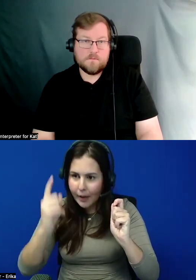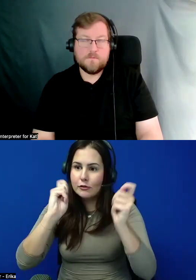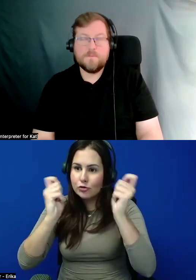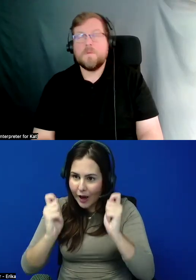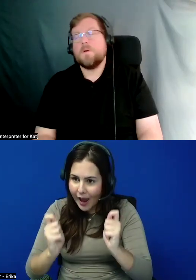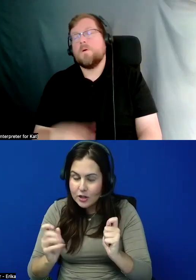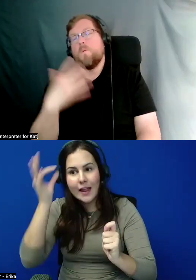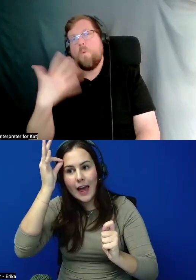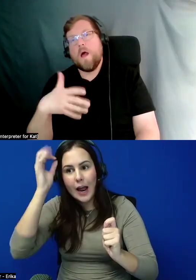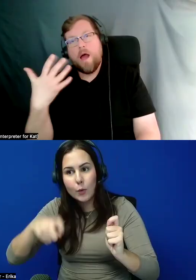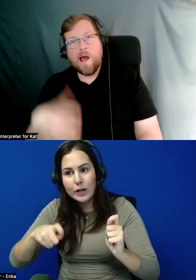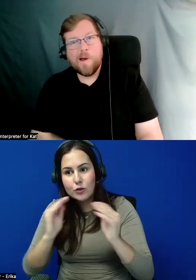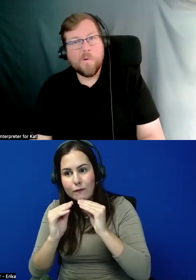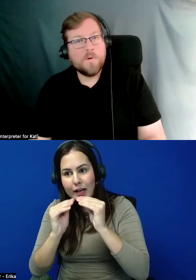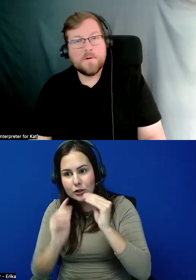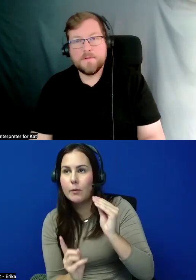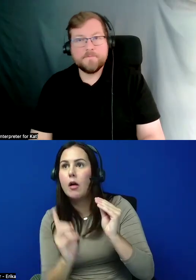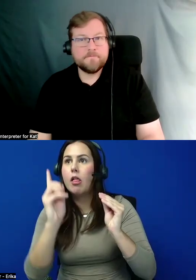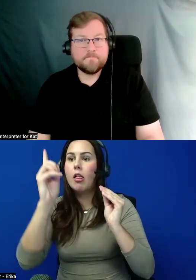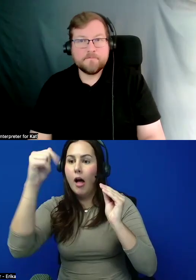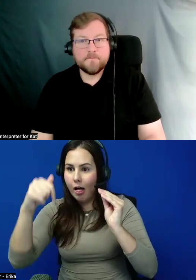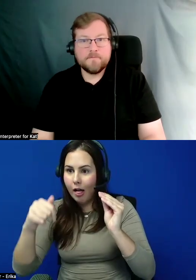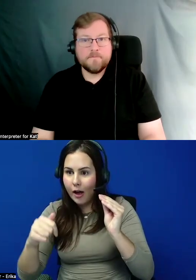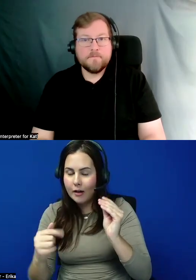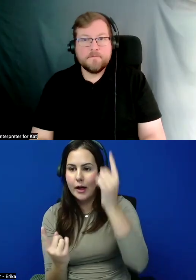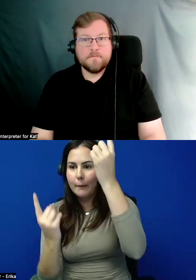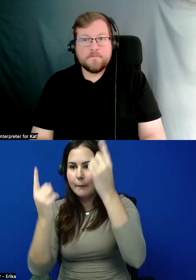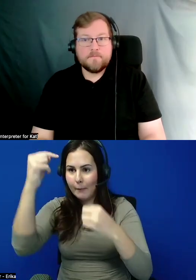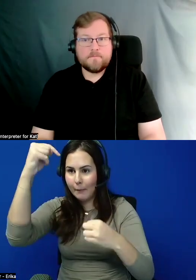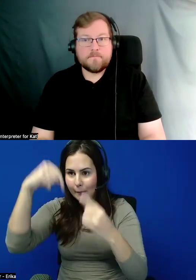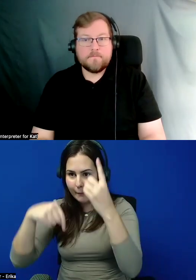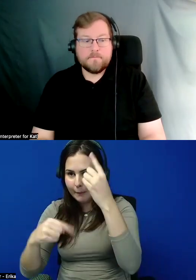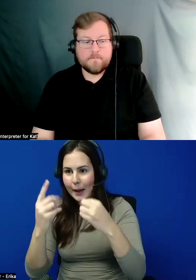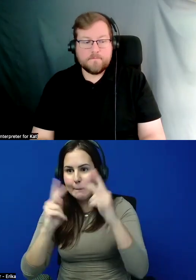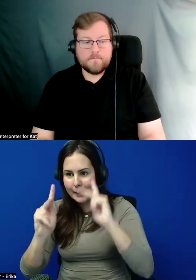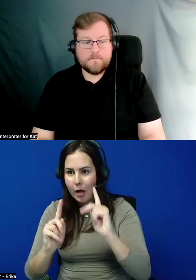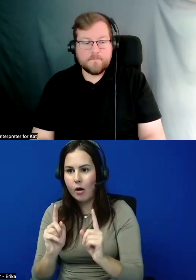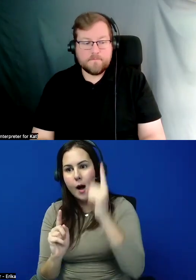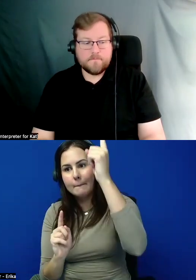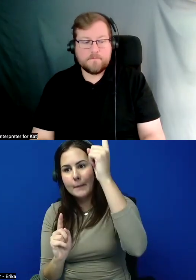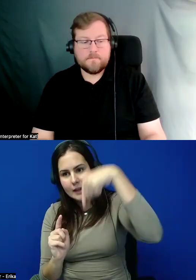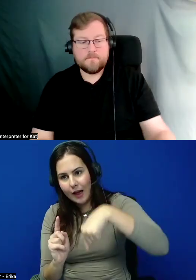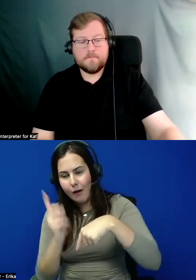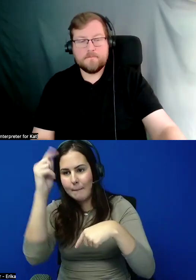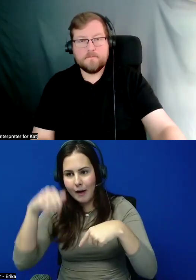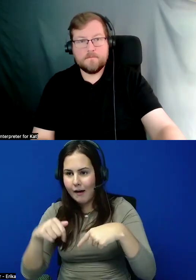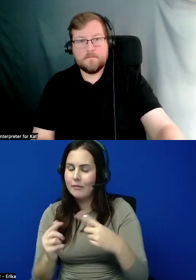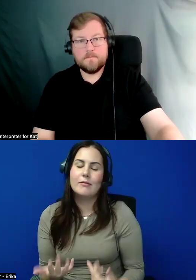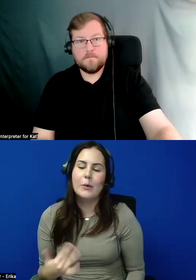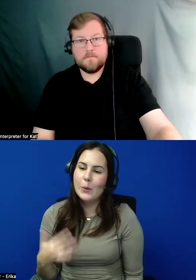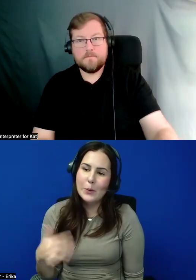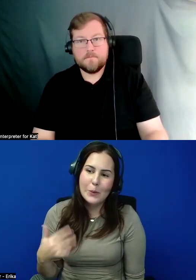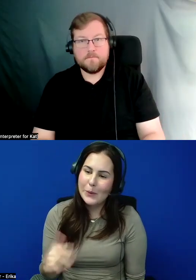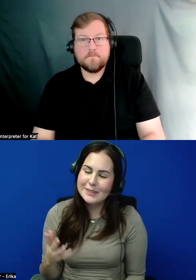hair check, and I'd go down, and it was like this like cycle out process to work